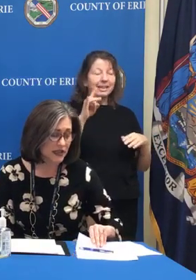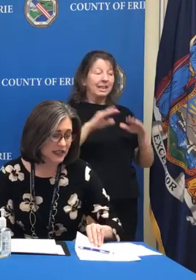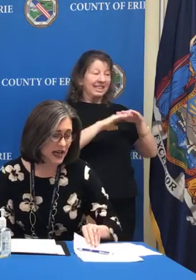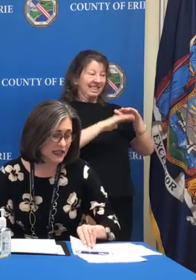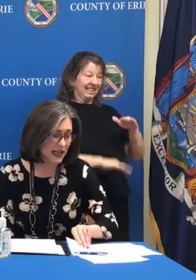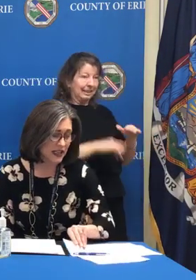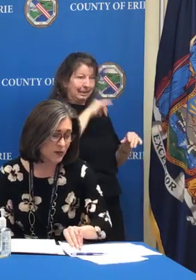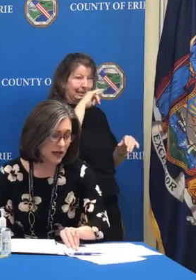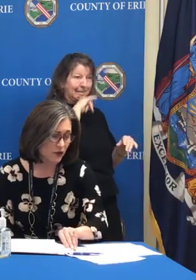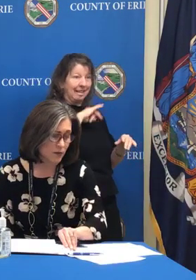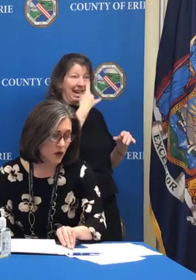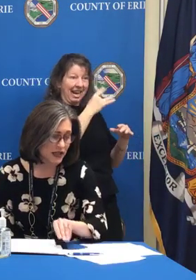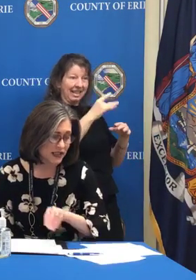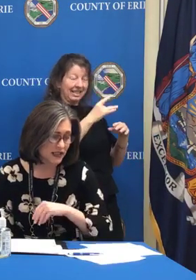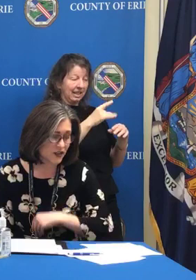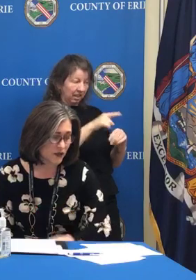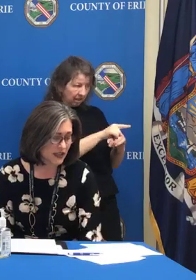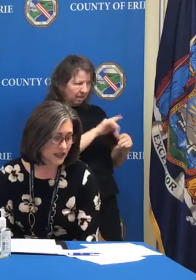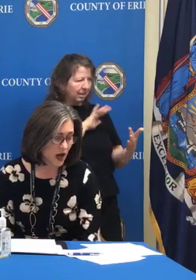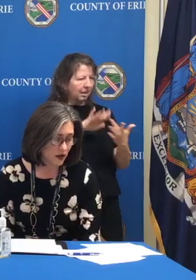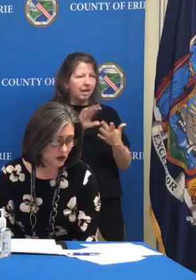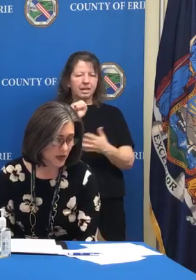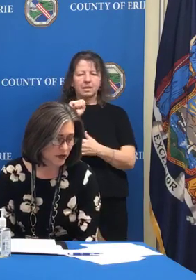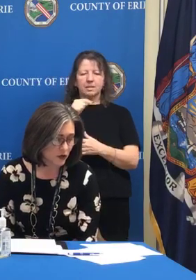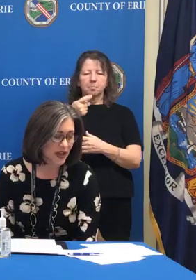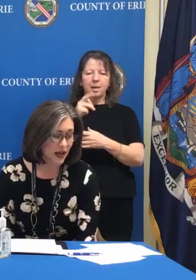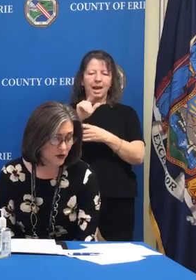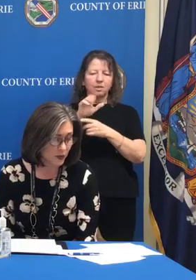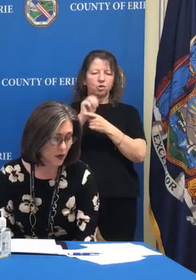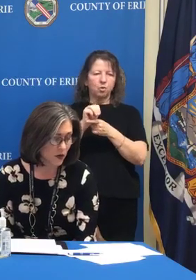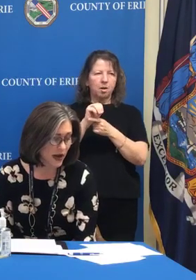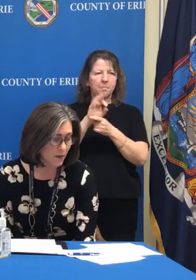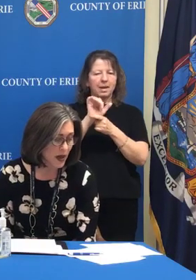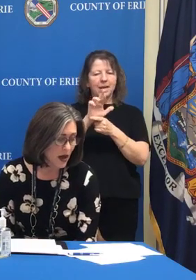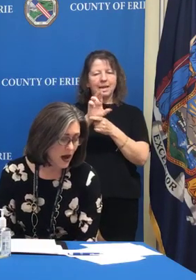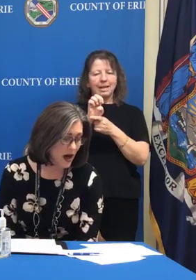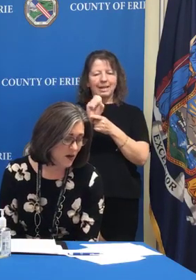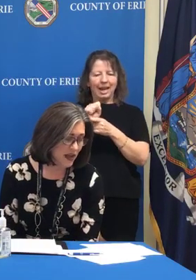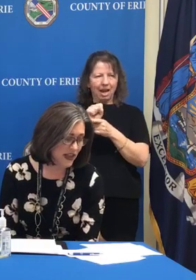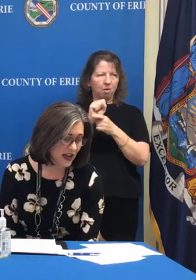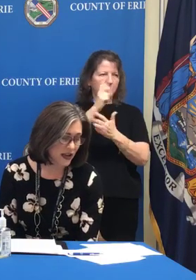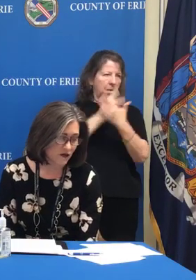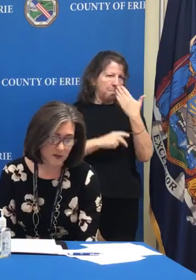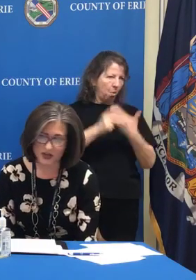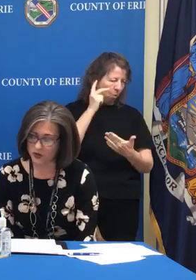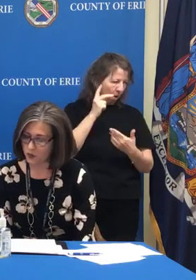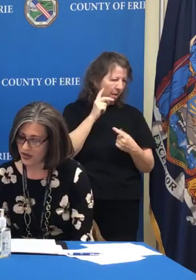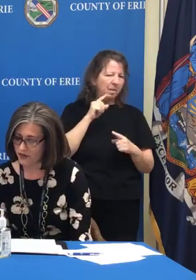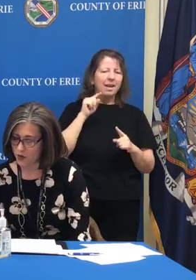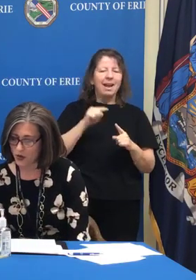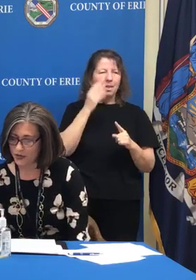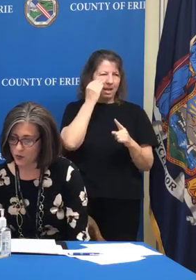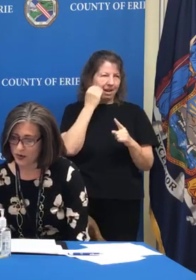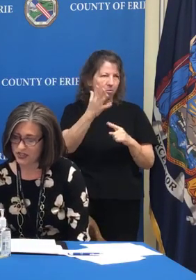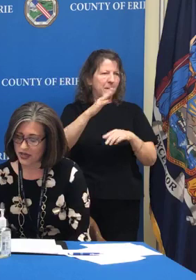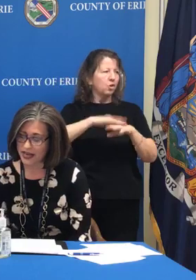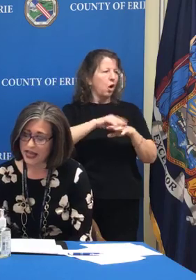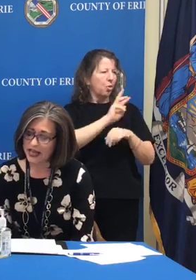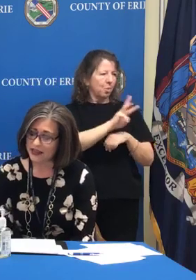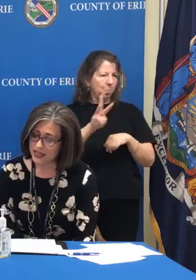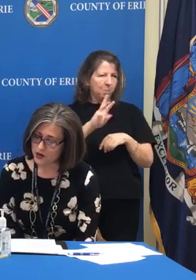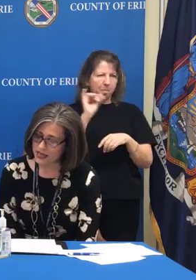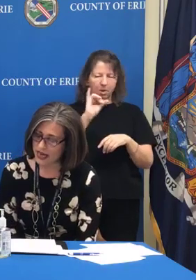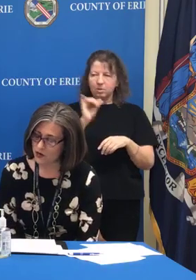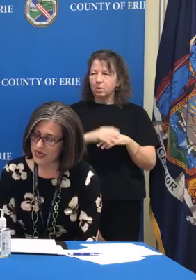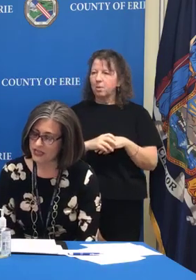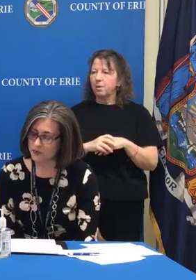children, please contact Spectrum Crisis Service, Spectrum Cares Program, and that information will be available on the website. We have